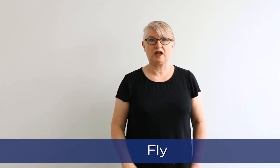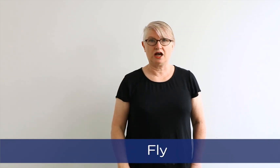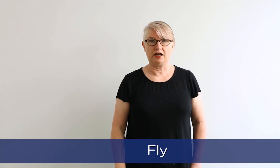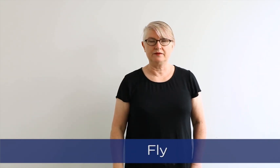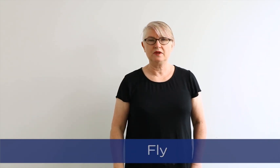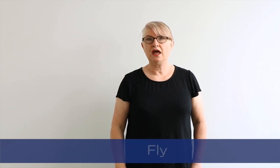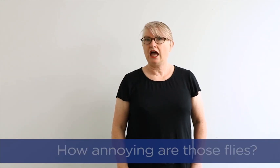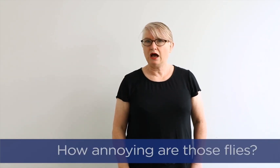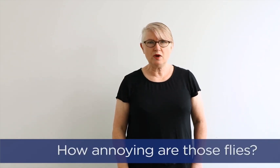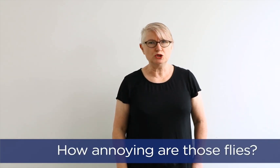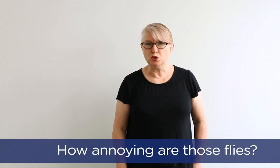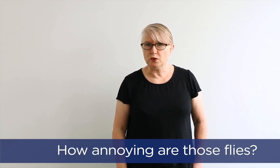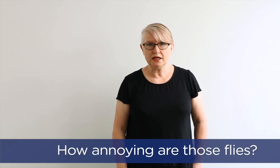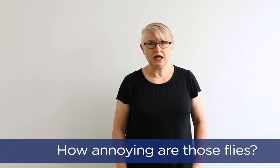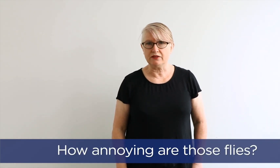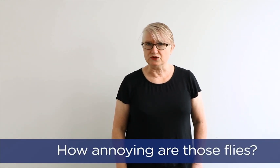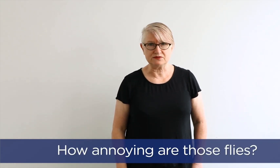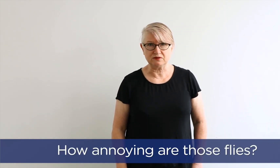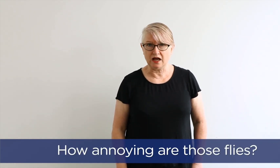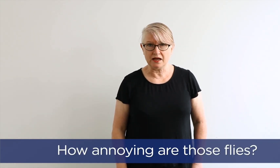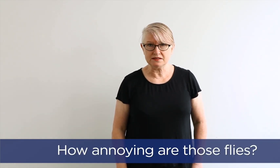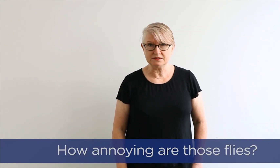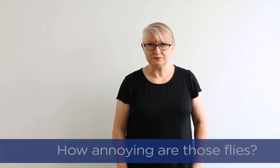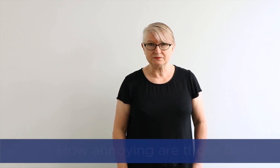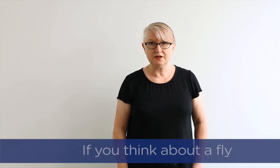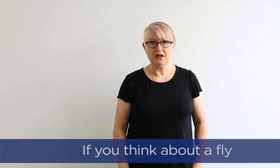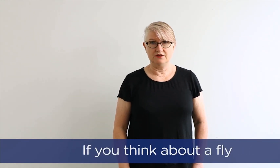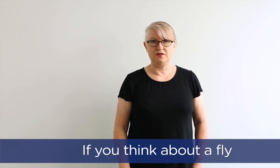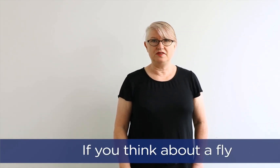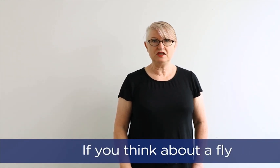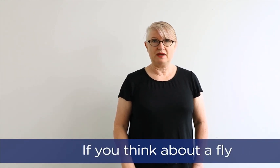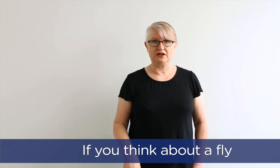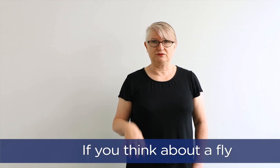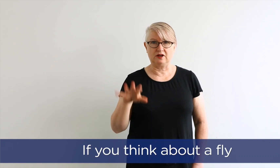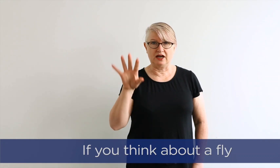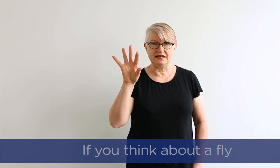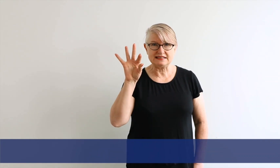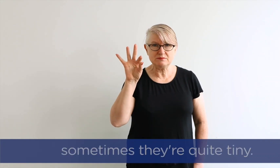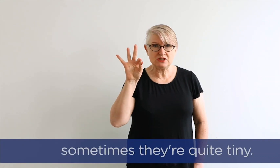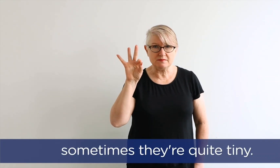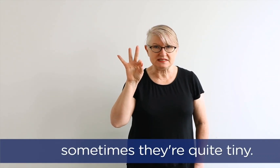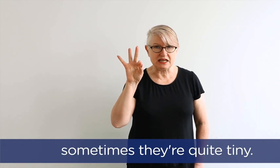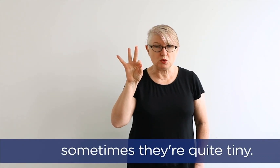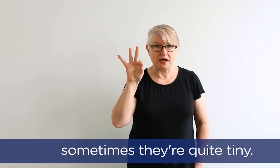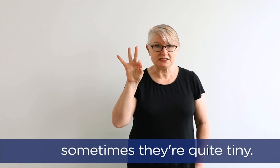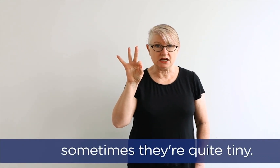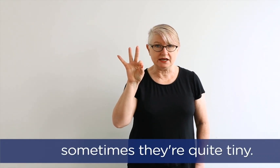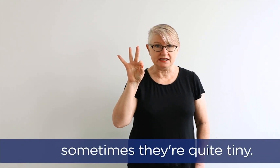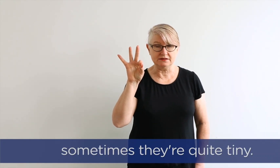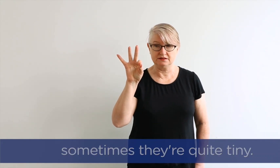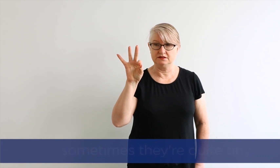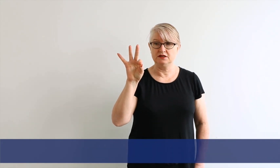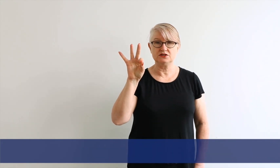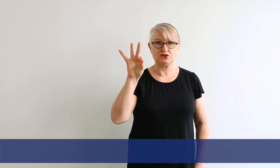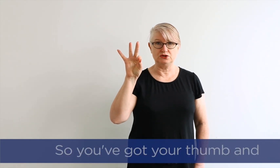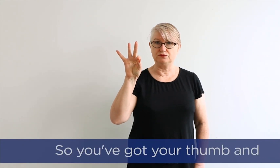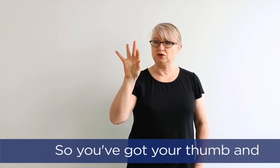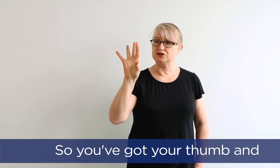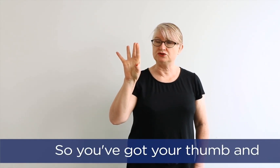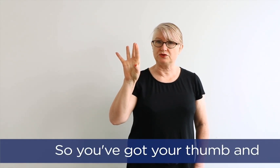Fly. How annoying are those flies? If you think about a fly, sometimes they're quite tiny. So you've got your